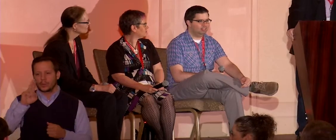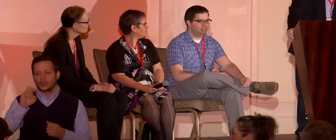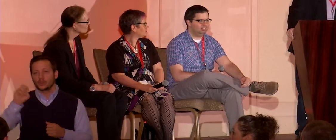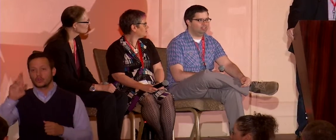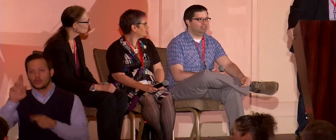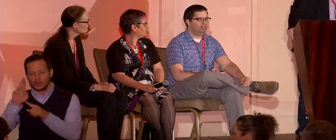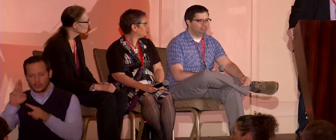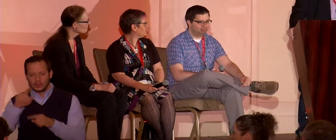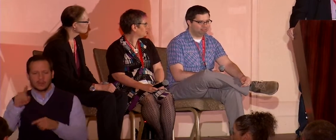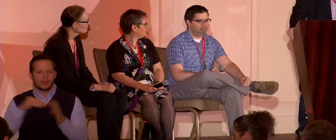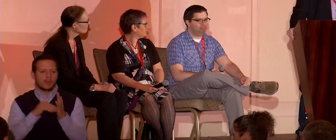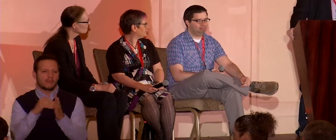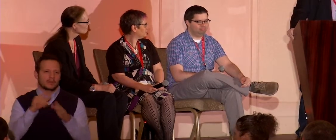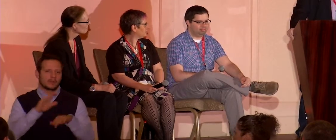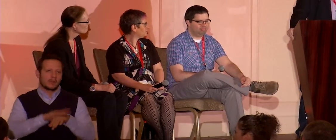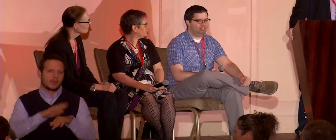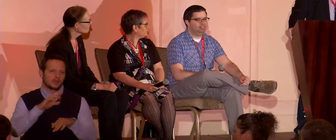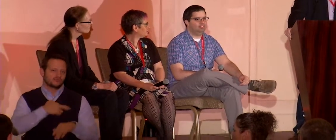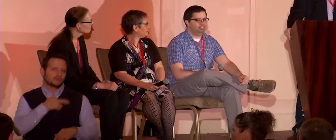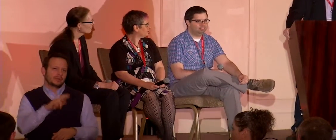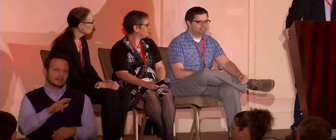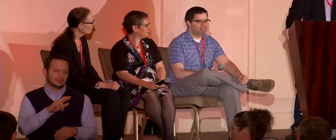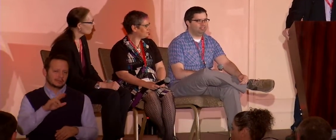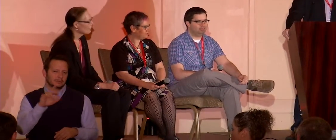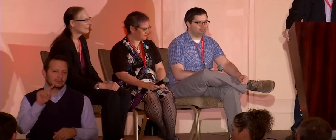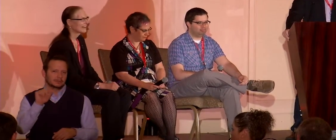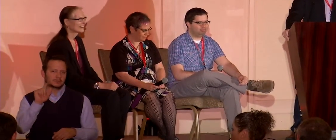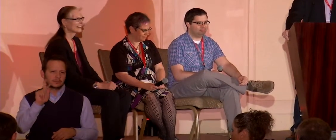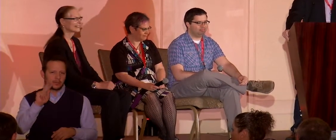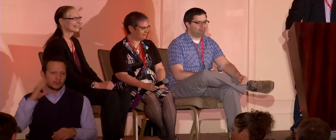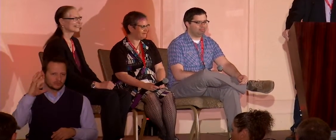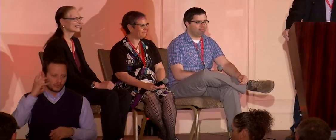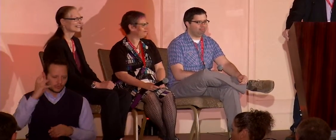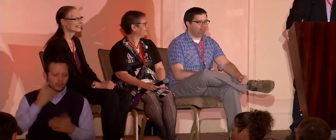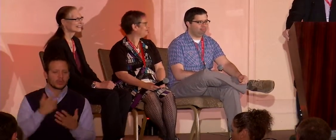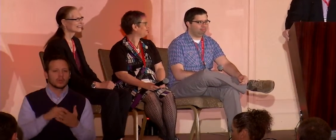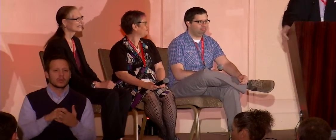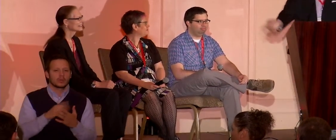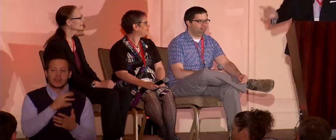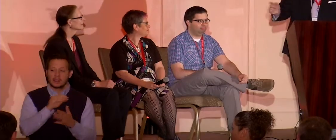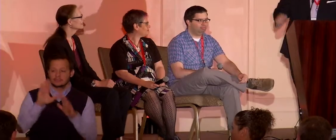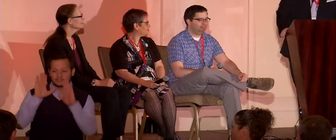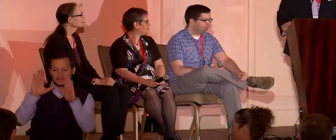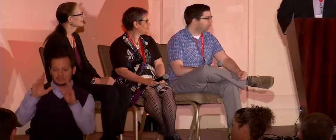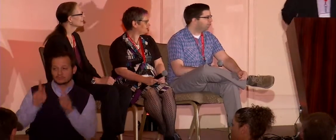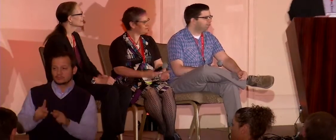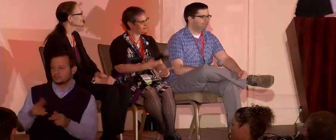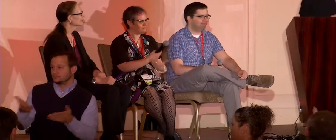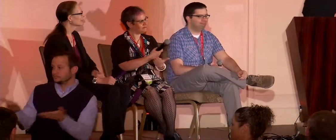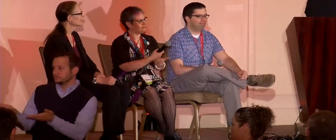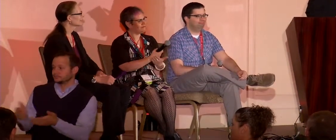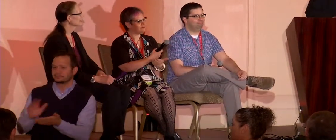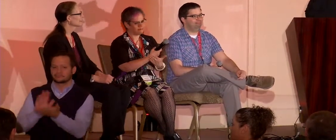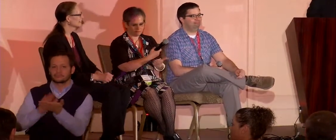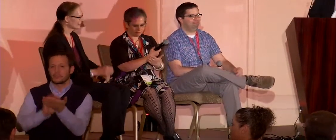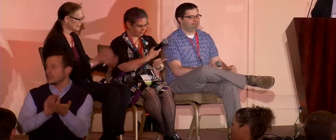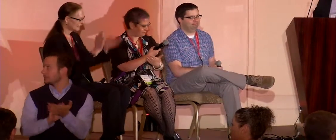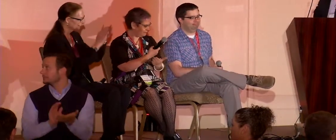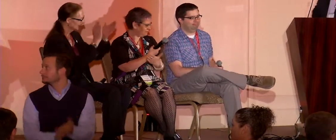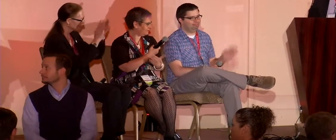conservative talk radio, as we all should be, and is a pretty fantastic guy. So everyone give Zack a hand.